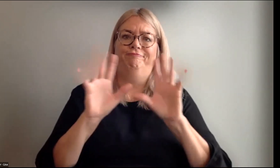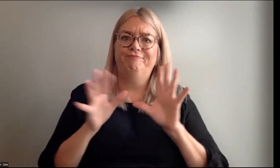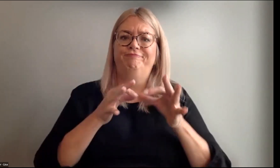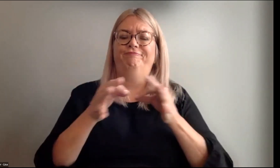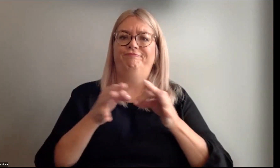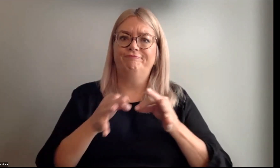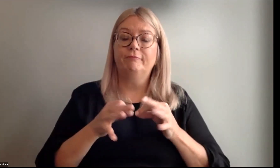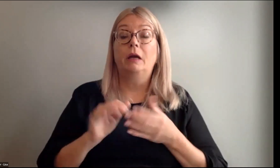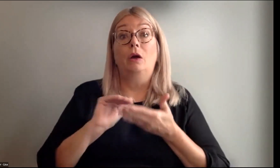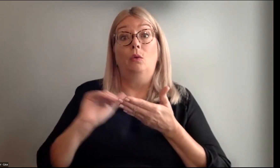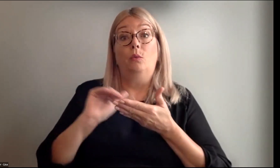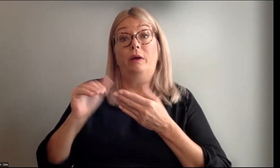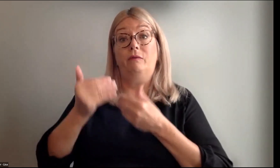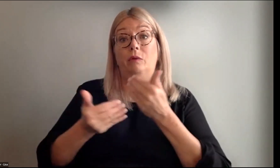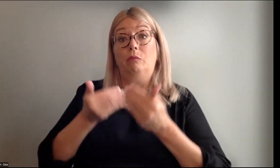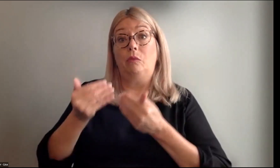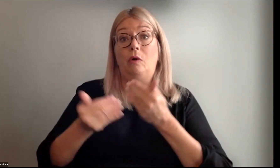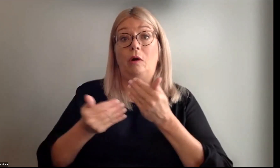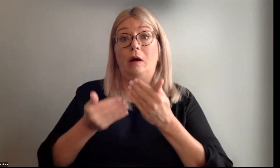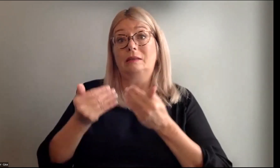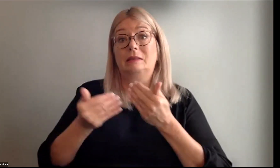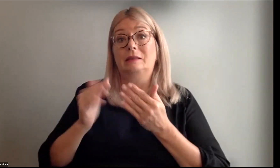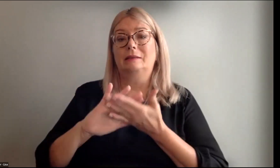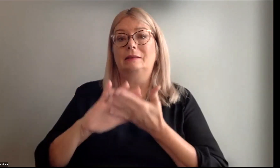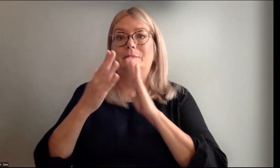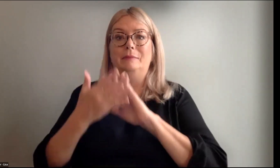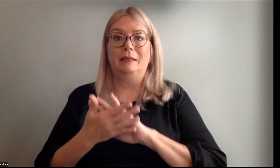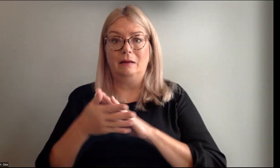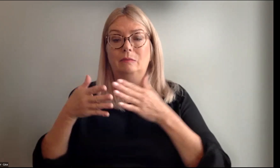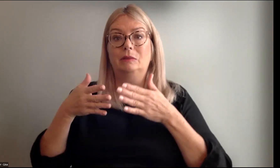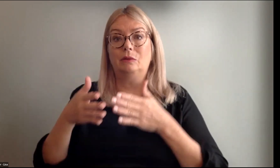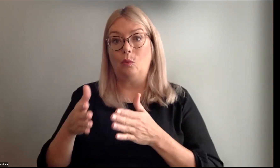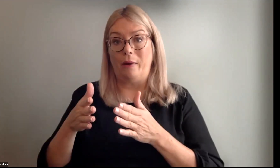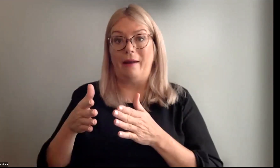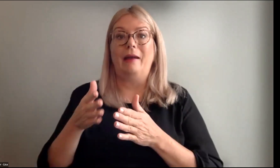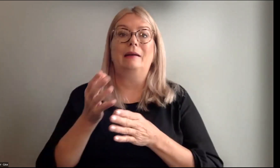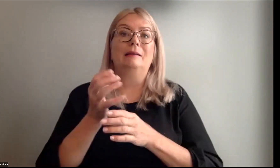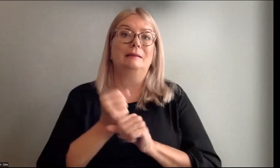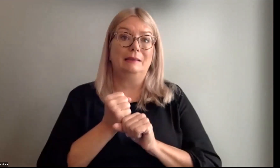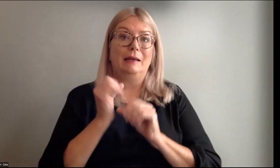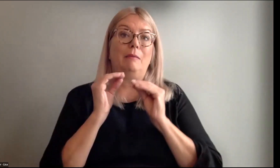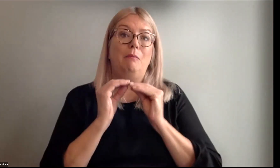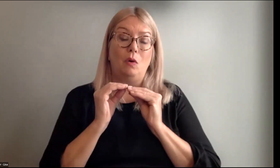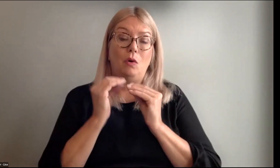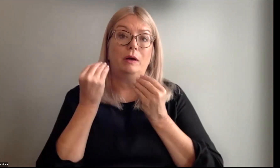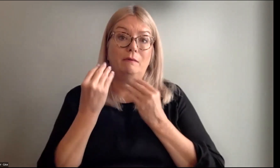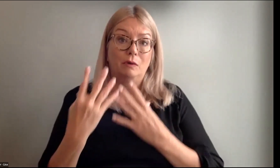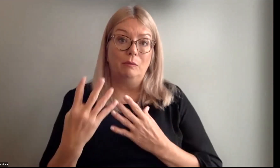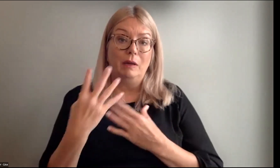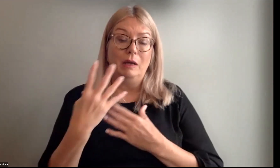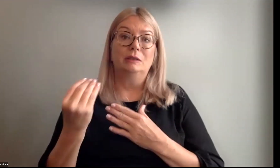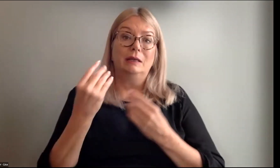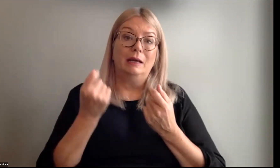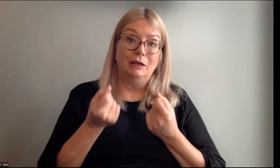process sort of de facto becomes the way that they get more information or more understanding.